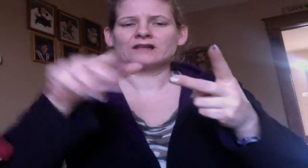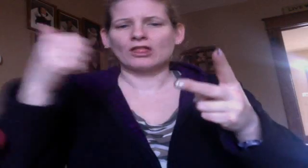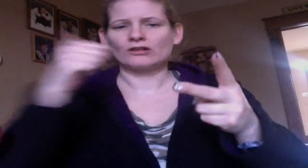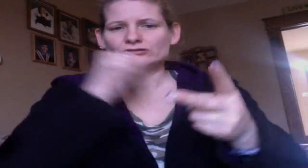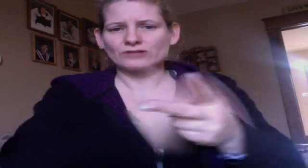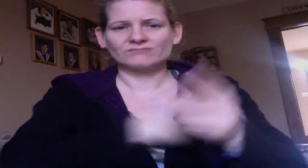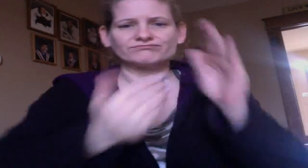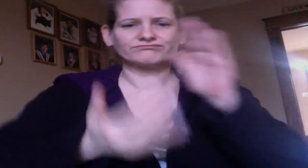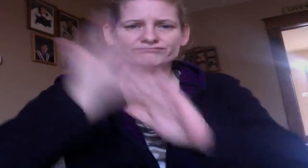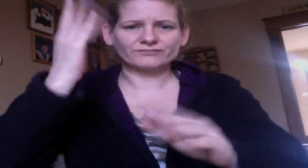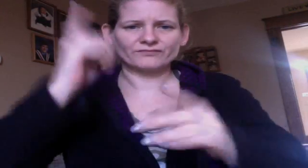Thank you.